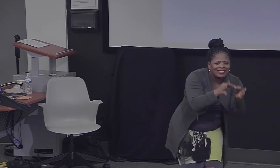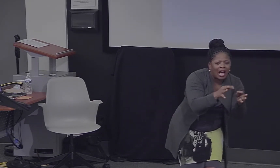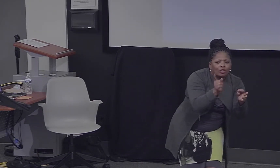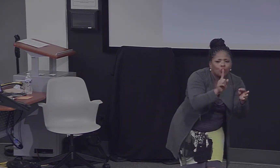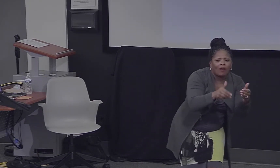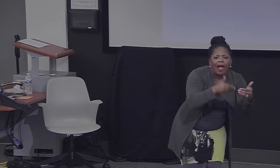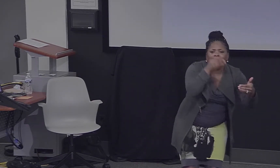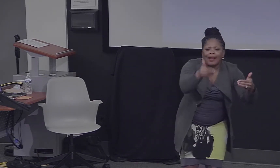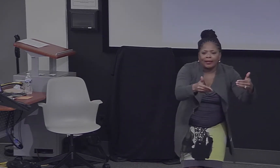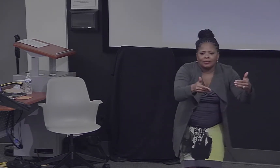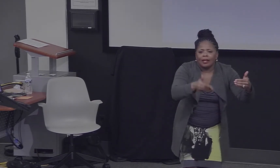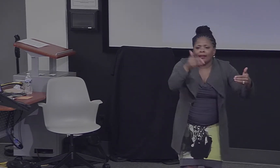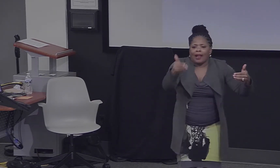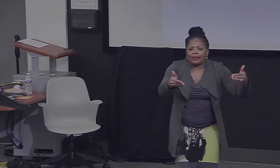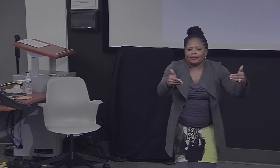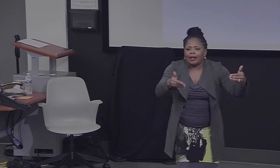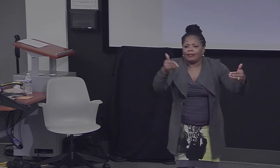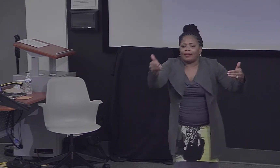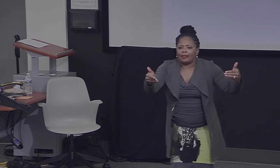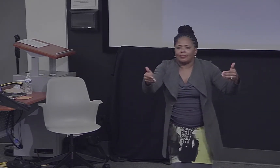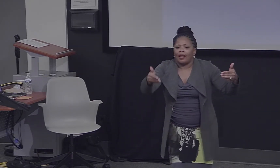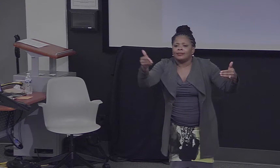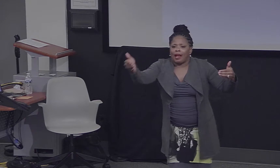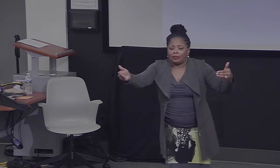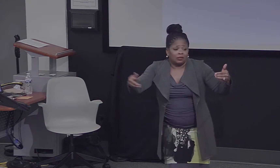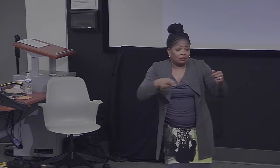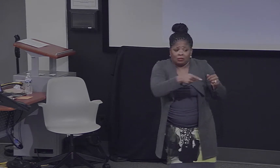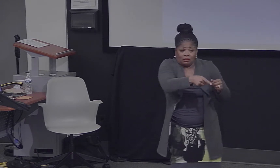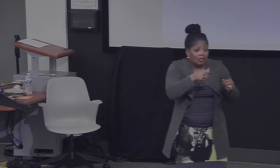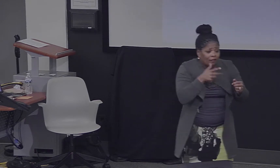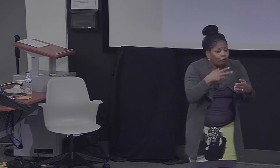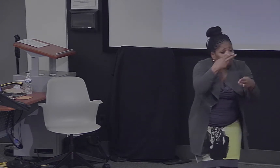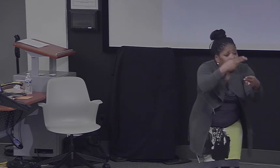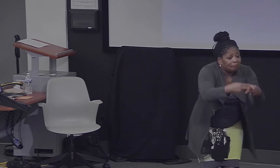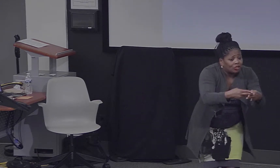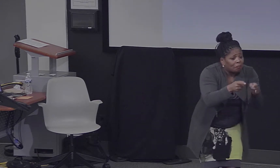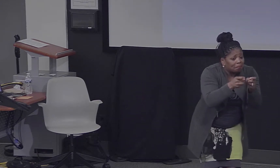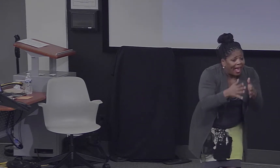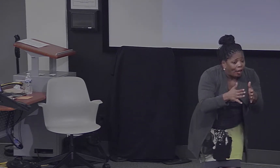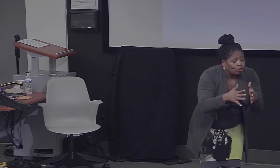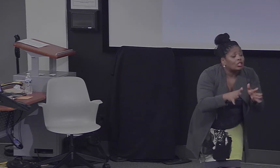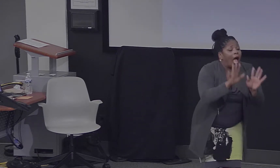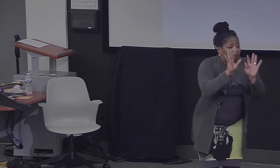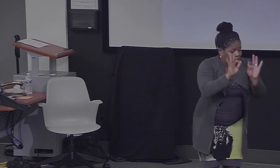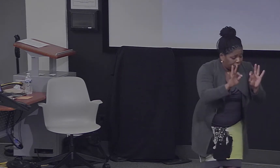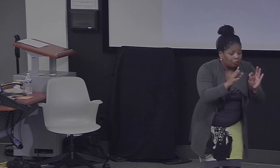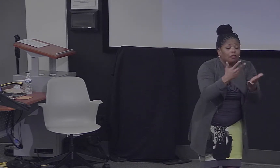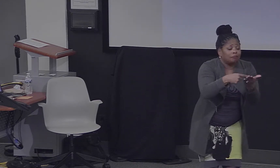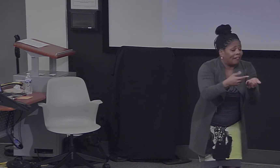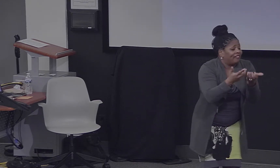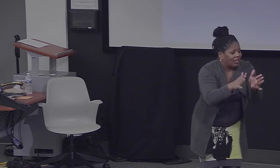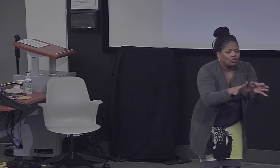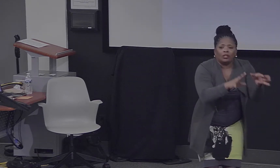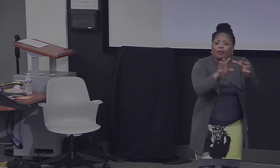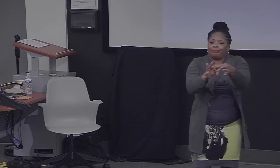So I conducted interviews, and from what I gained from those interviews, other things organically came up. So I had